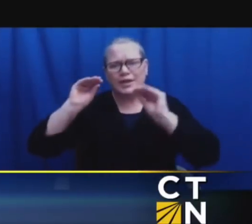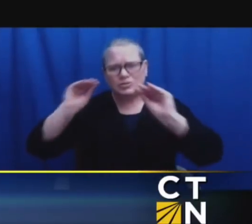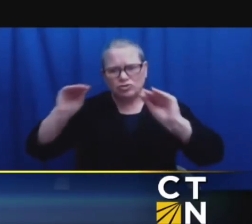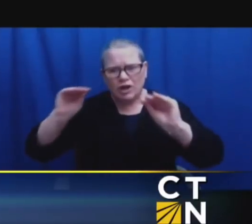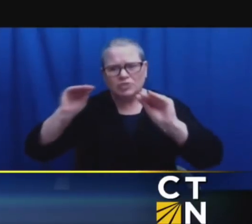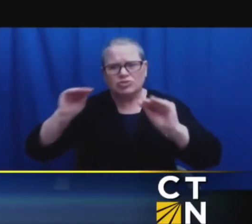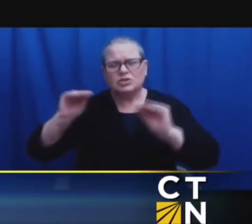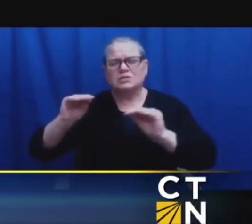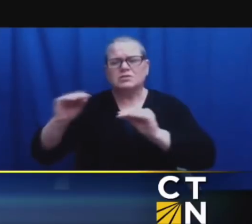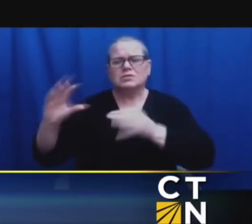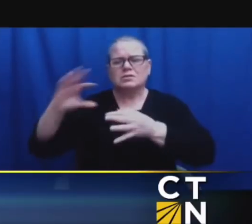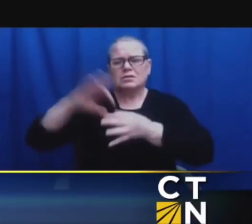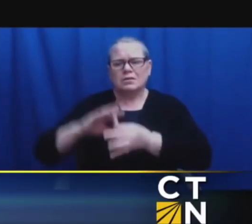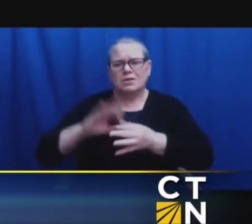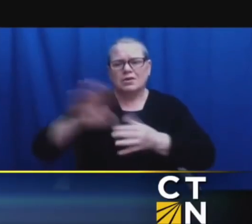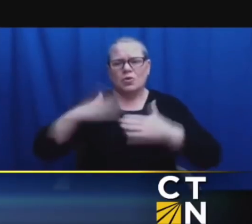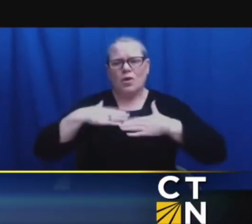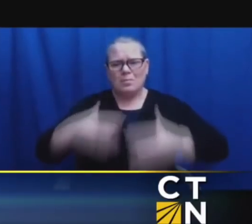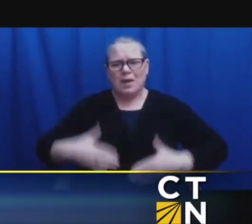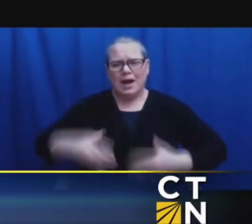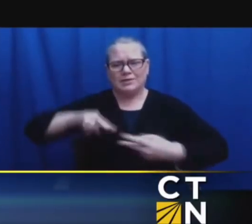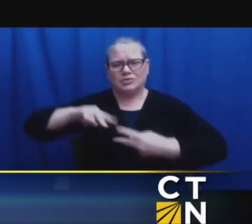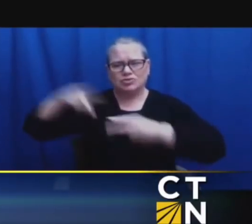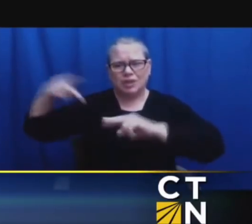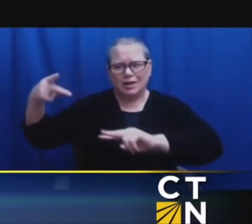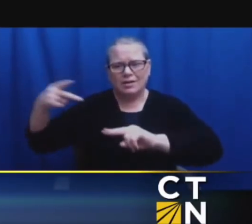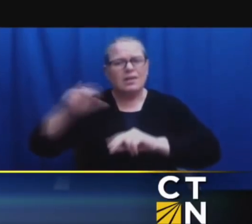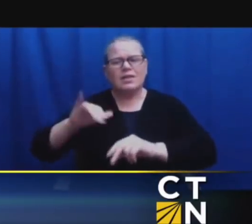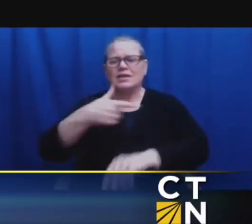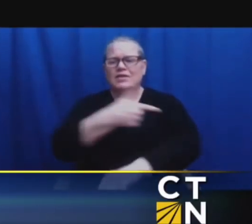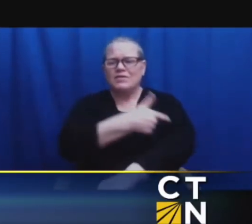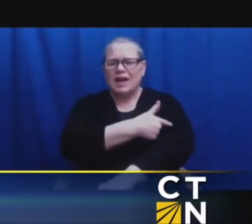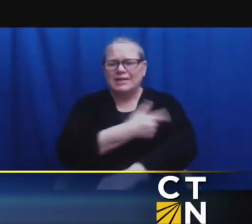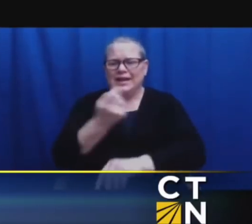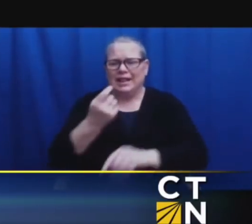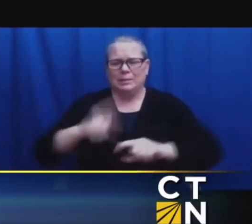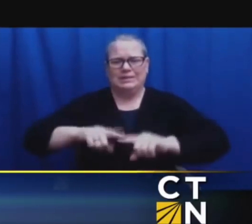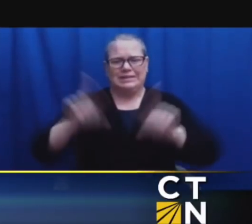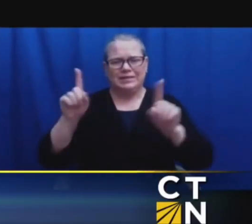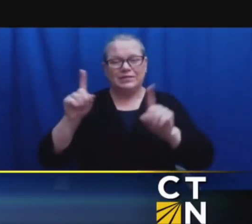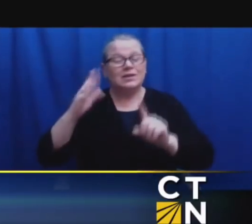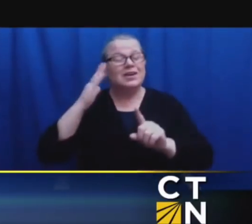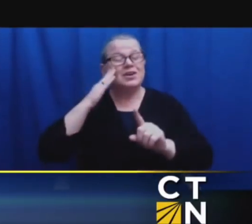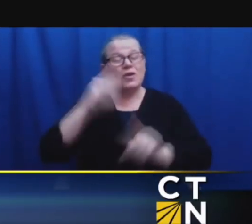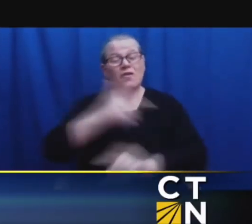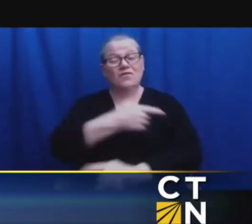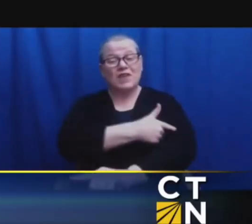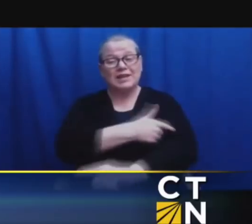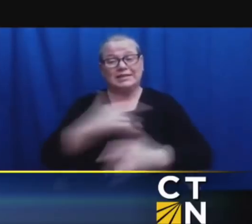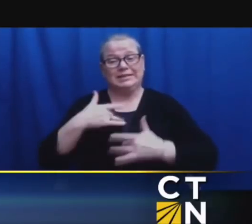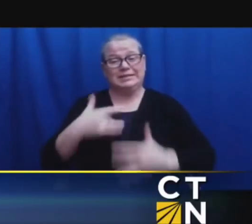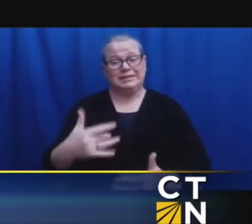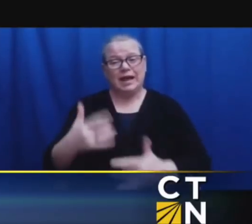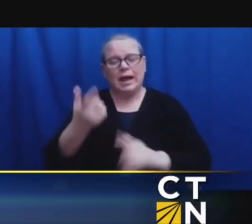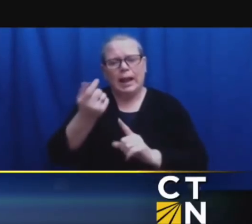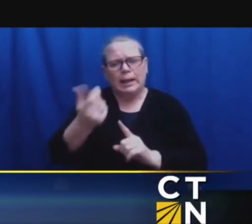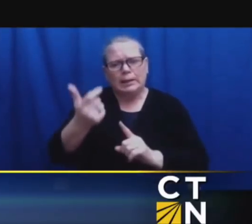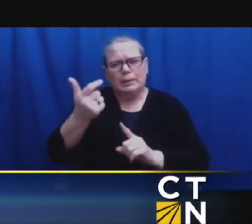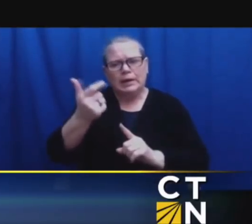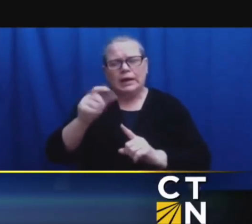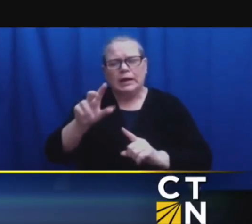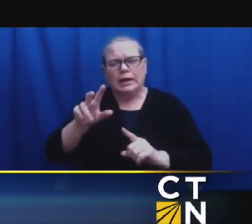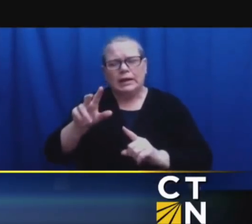than a traditional vaccine where they just inject you with a little bit of the virus and you build up antibodies. Here,